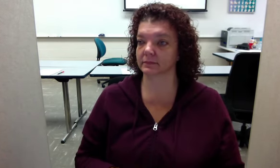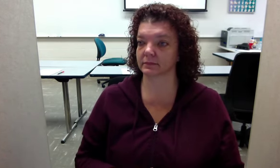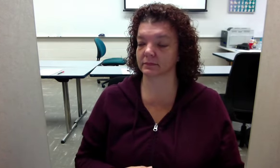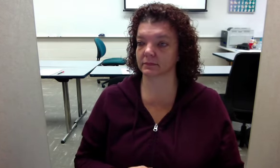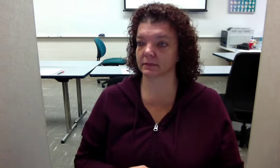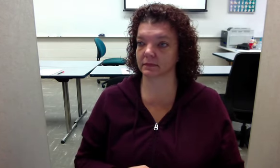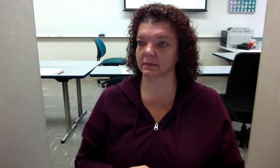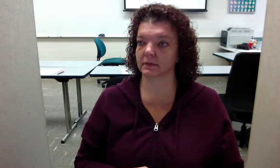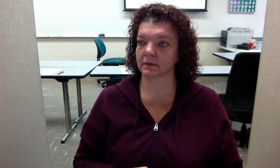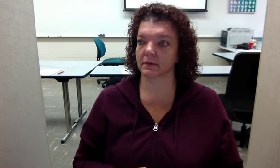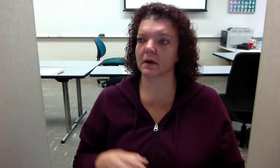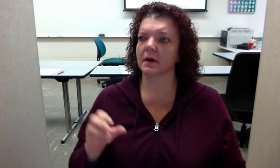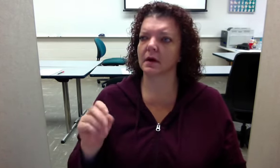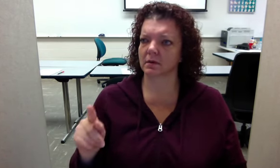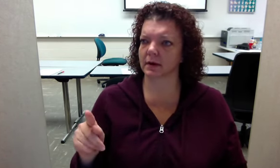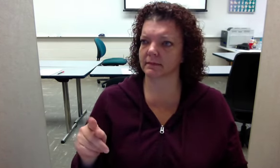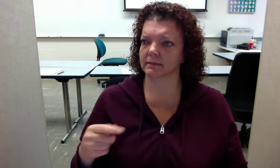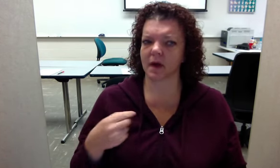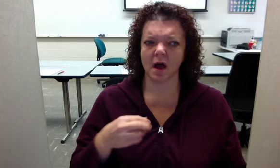All right, I'm going to put that down here for number 3.